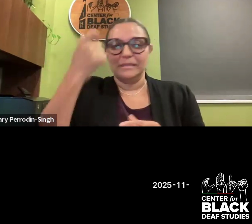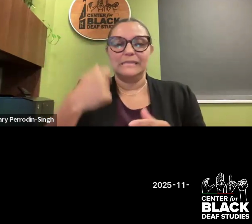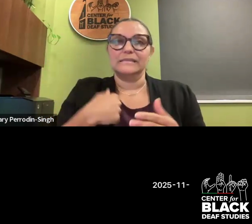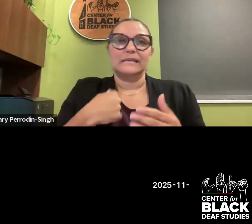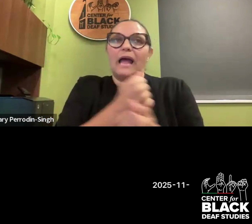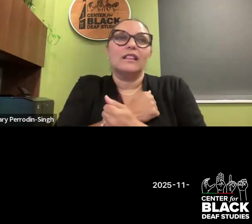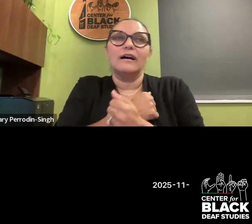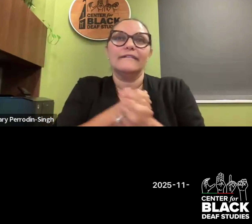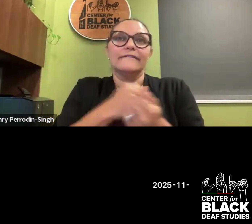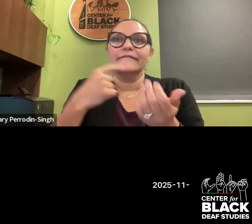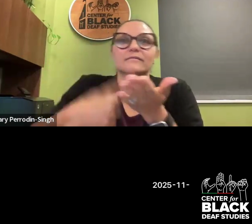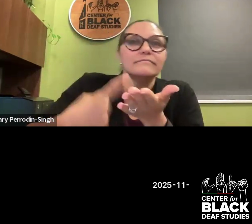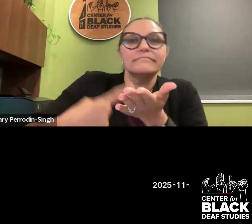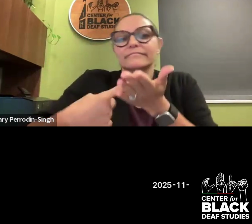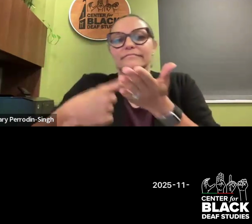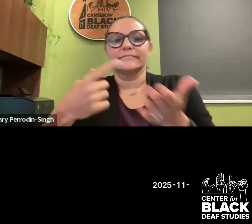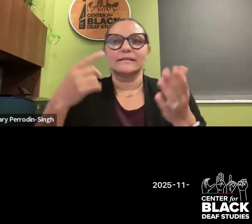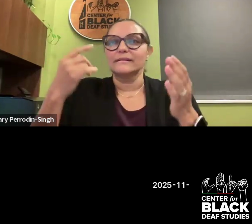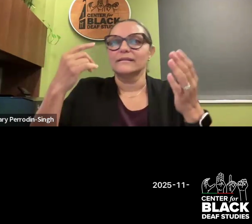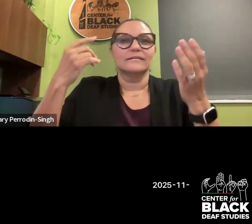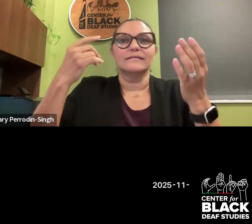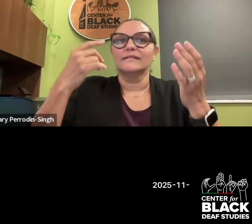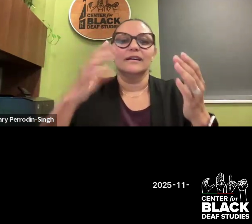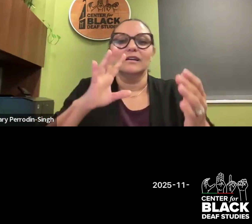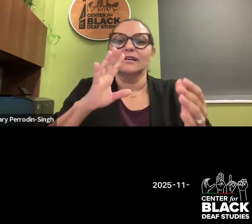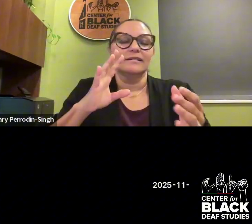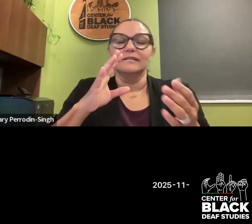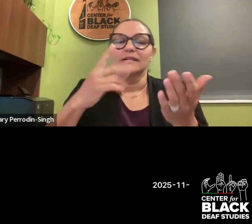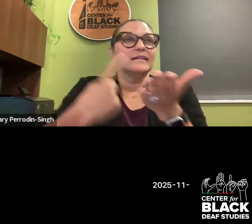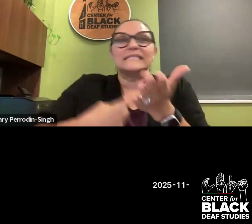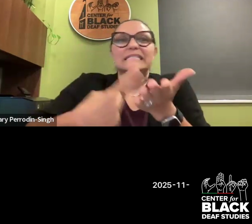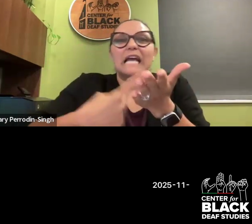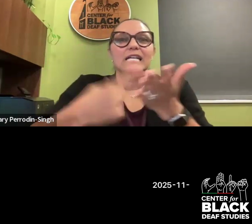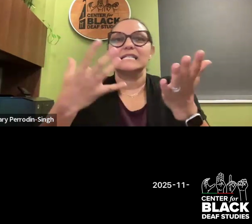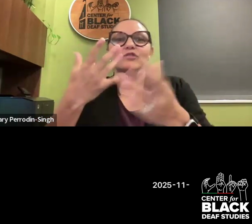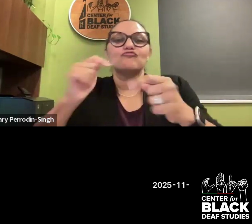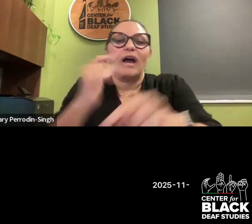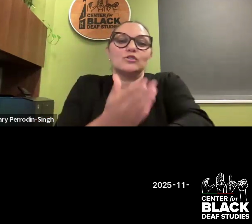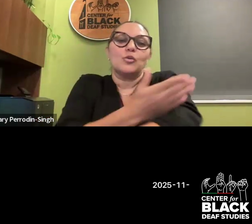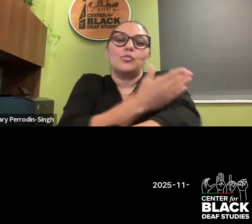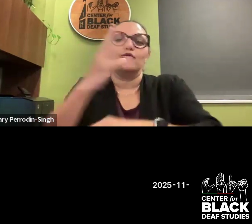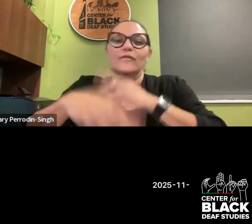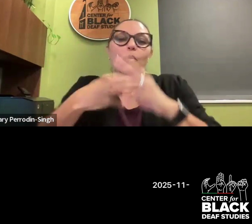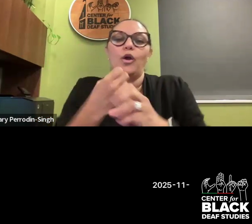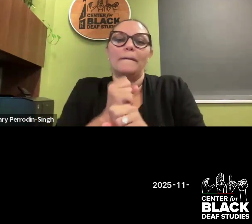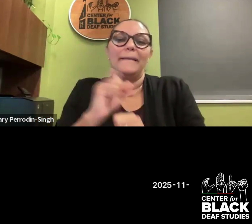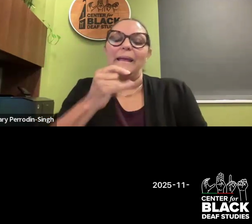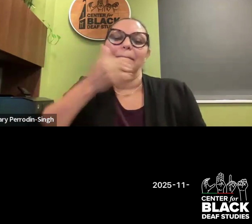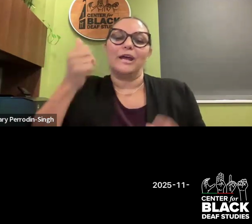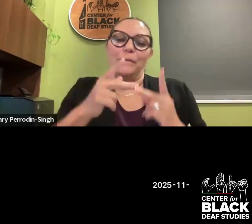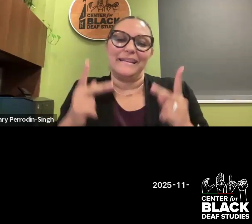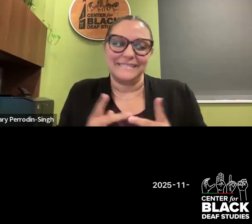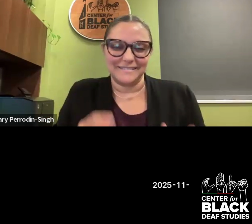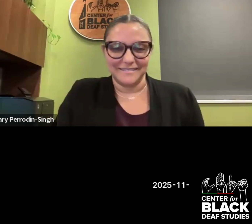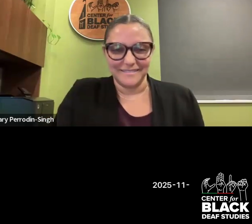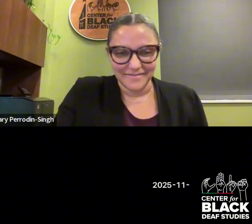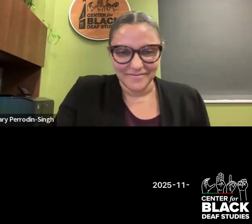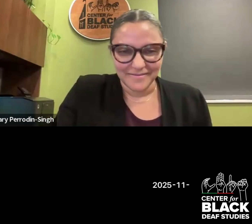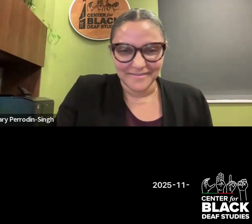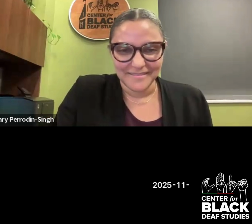like me. And so I love to debate, I love to talk a point down, right? And I also love to try to make